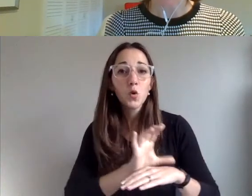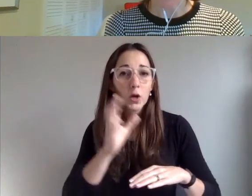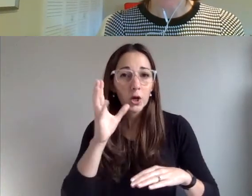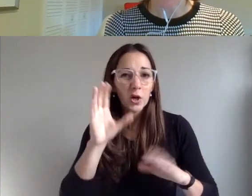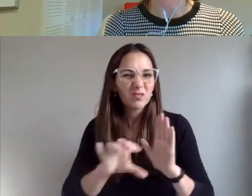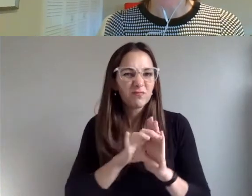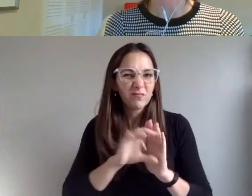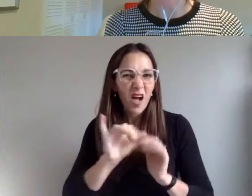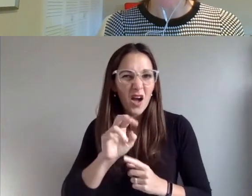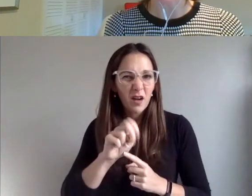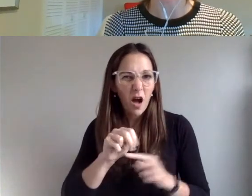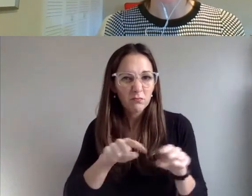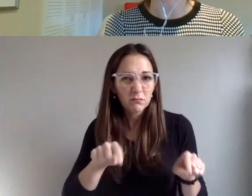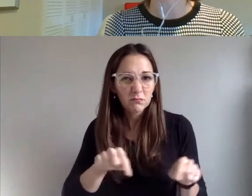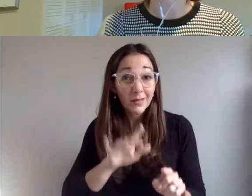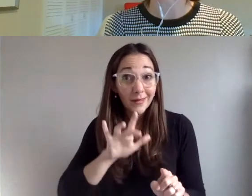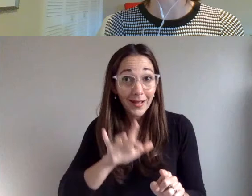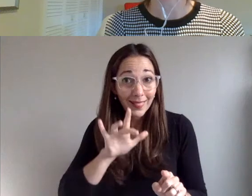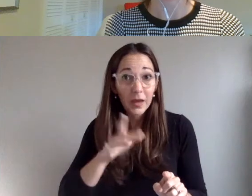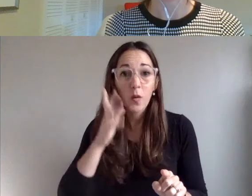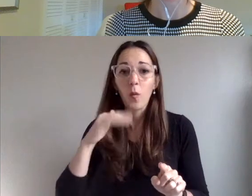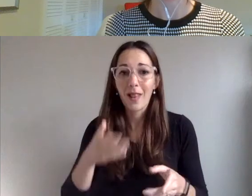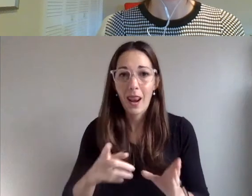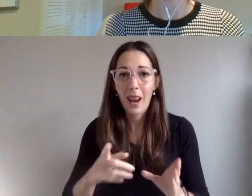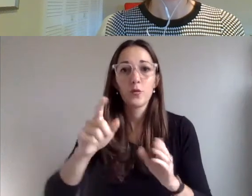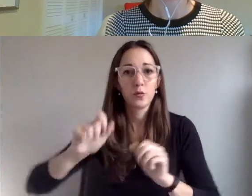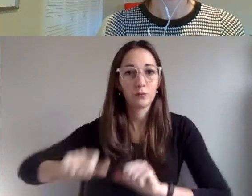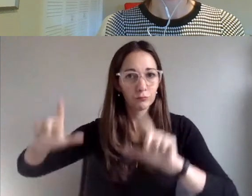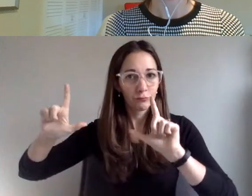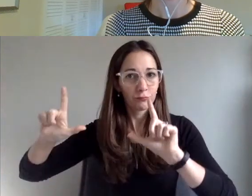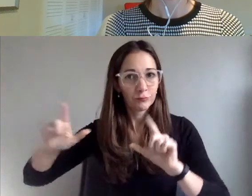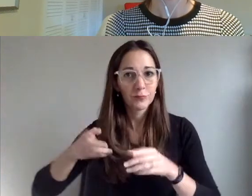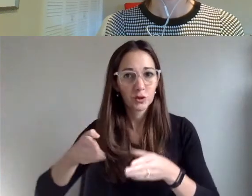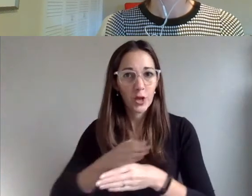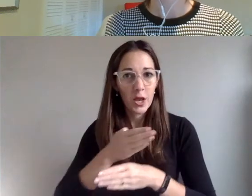click that icon, Yeah. that should allow you to Okay. share your screen. Okay.